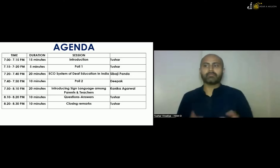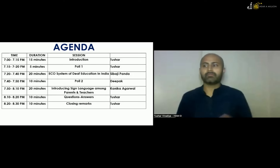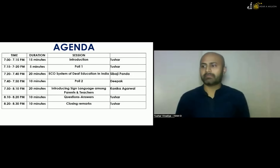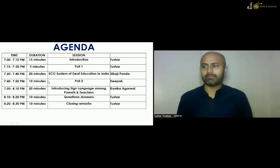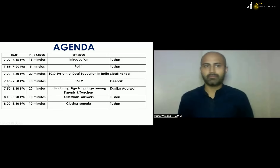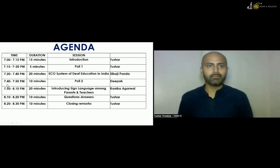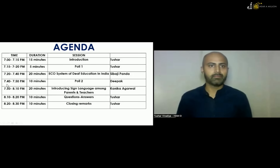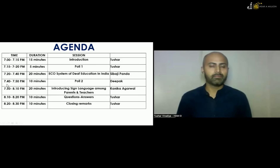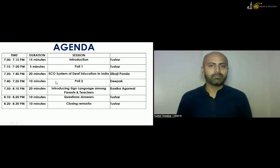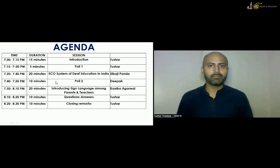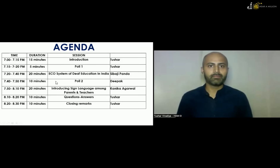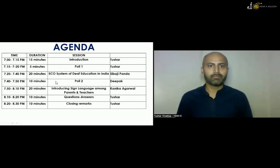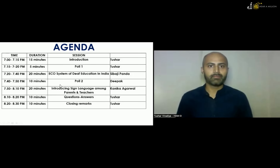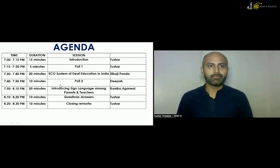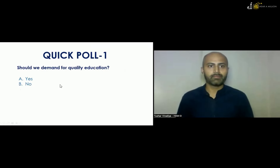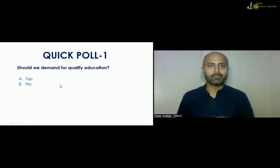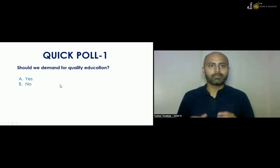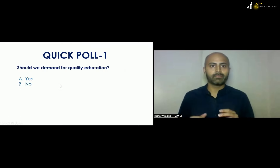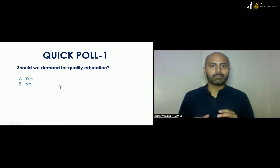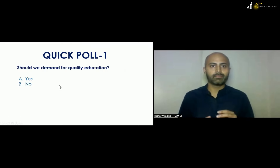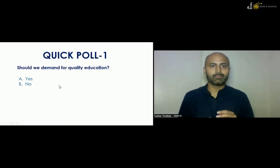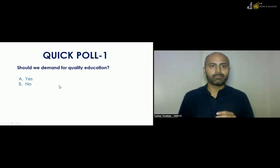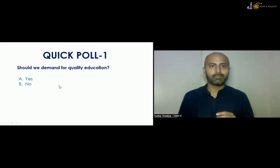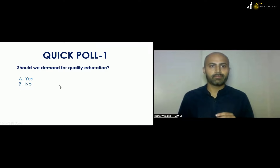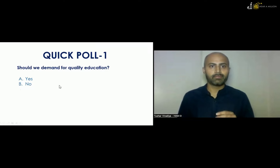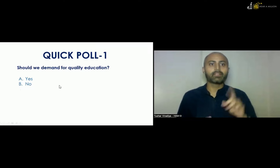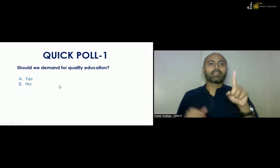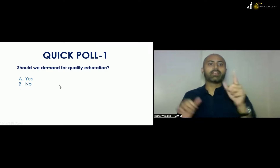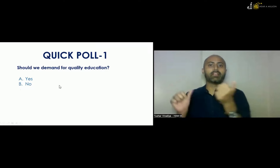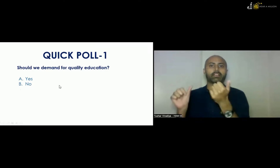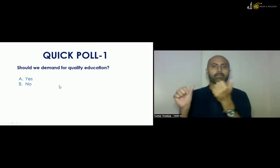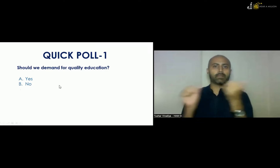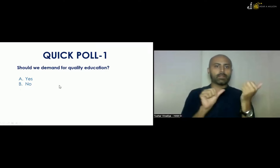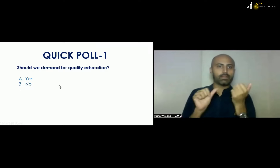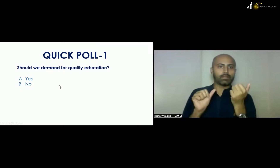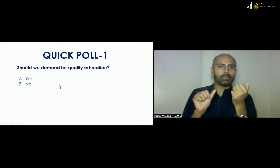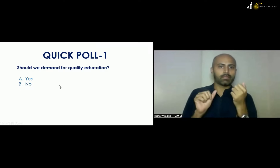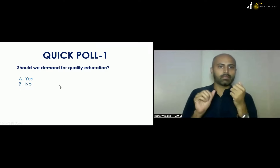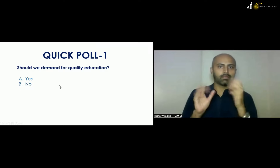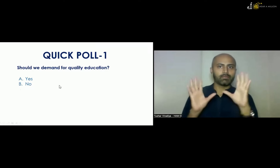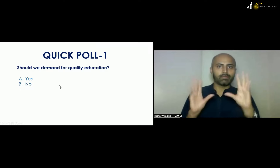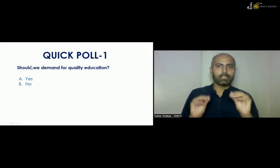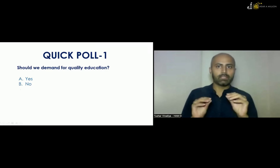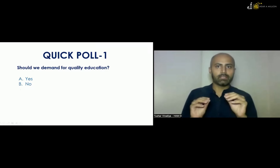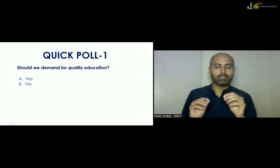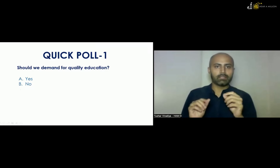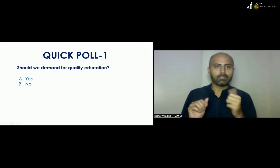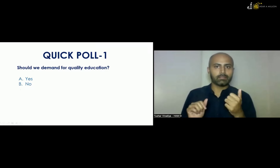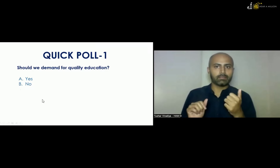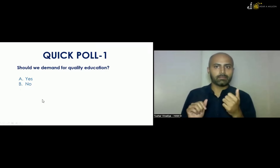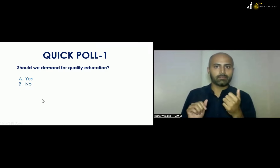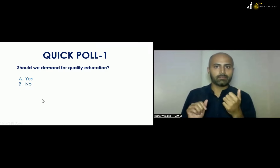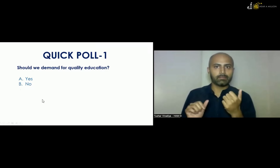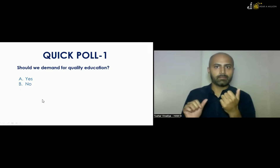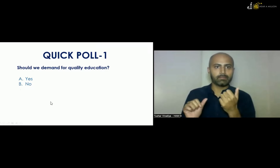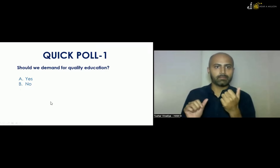I hope this looks fine. Now we can go to the next slide. Can we go on the previous